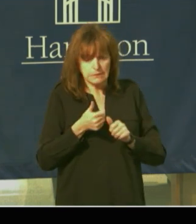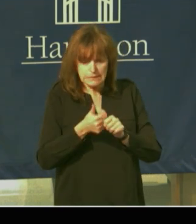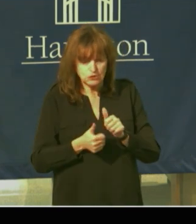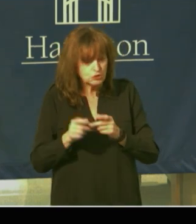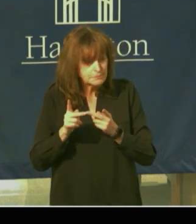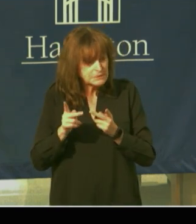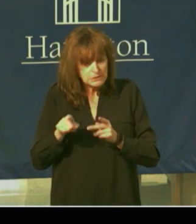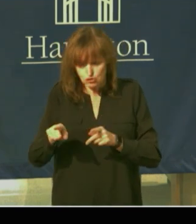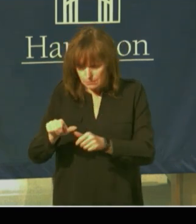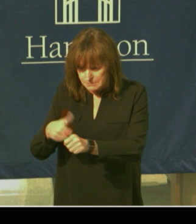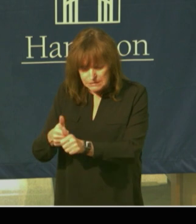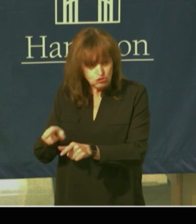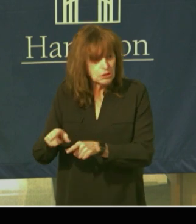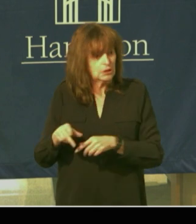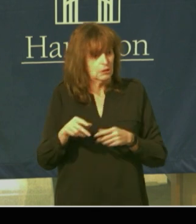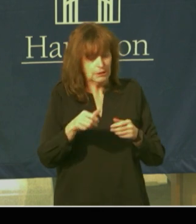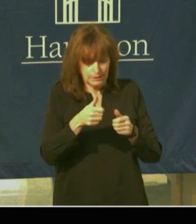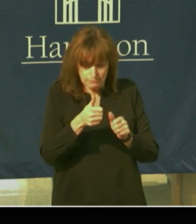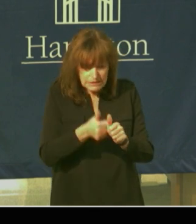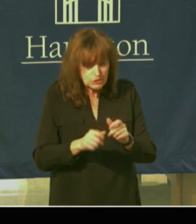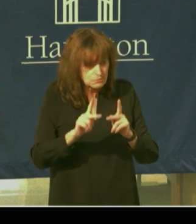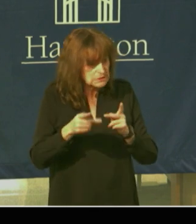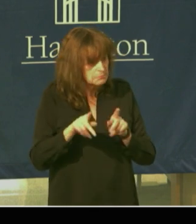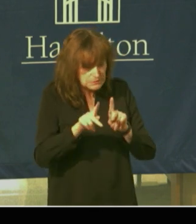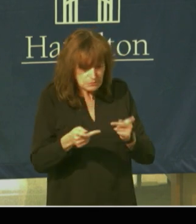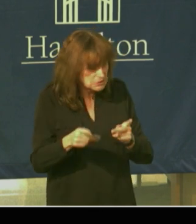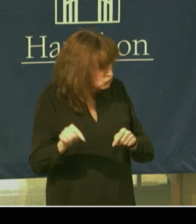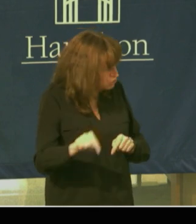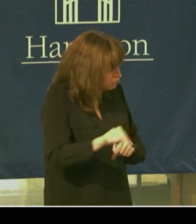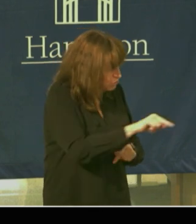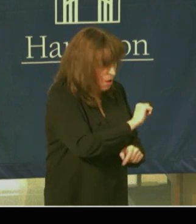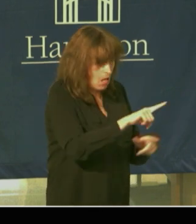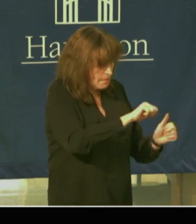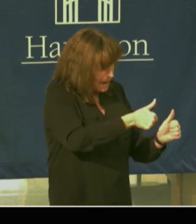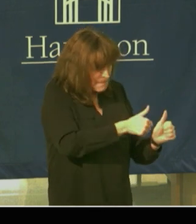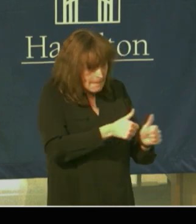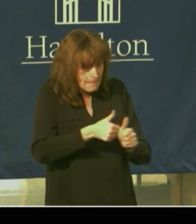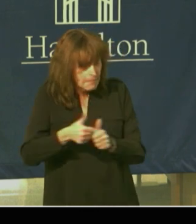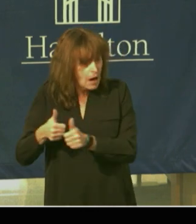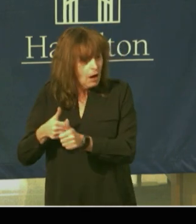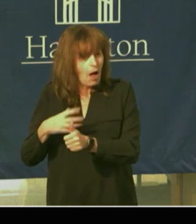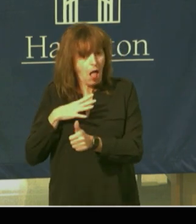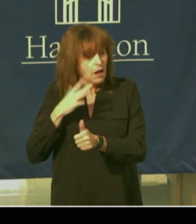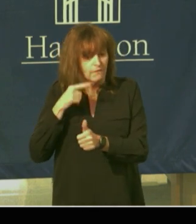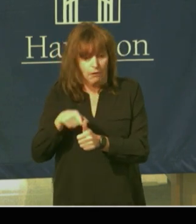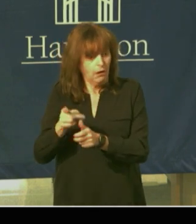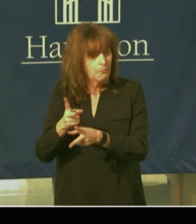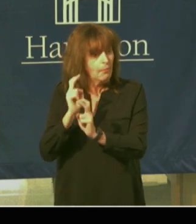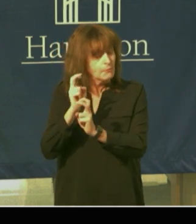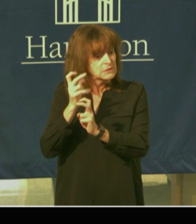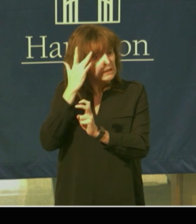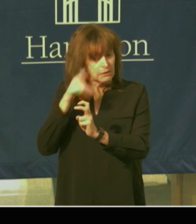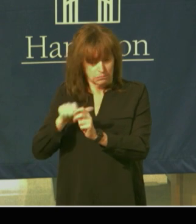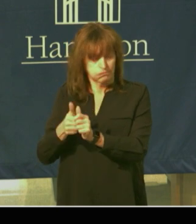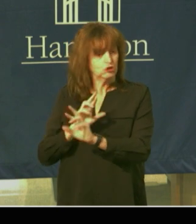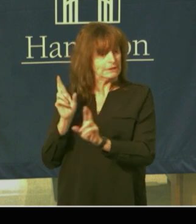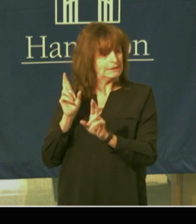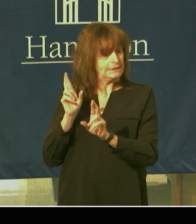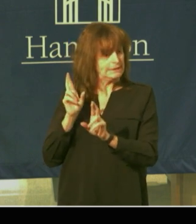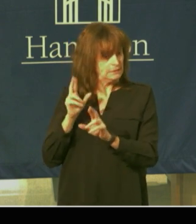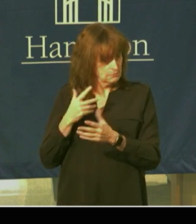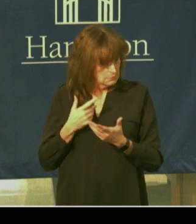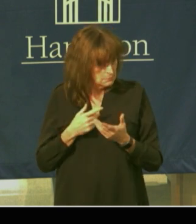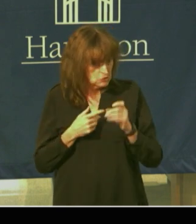very important for us in this current environment. Our city manager, Jeanette Smith, was on vacation when this started to kick